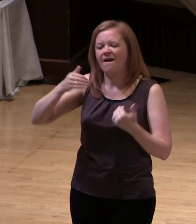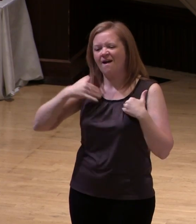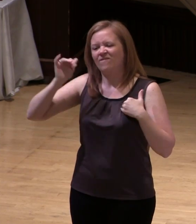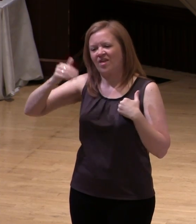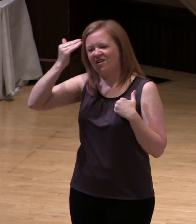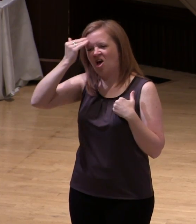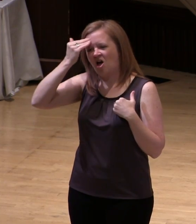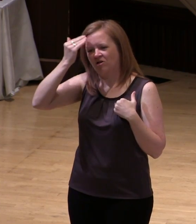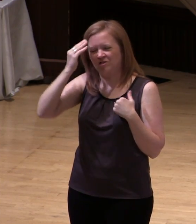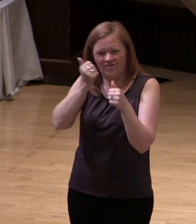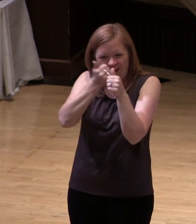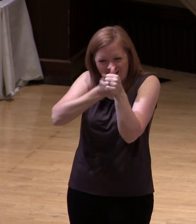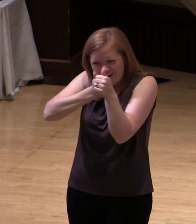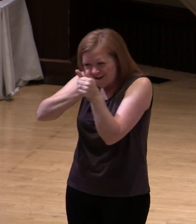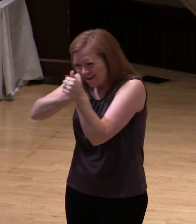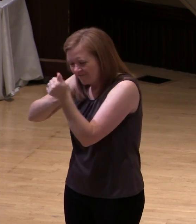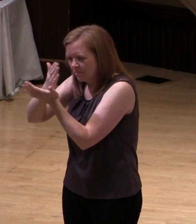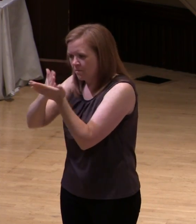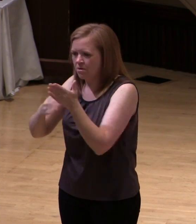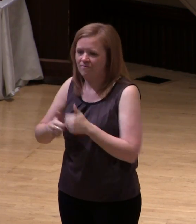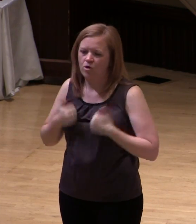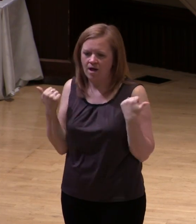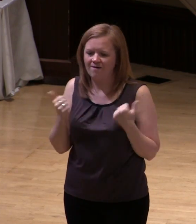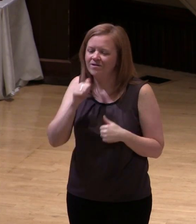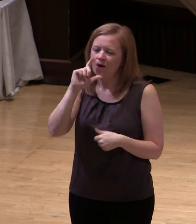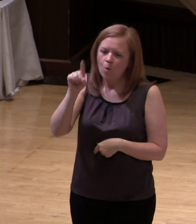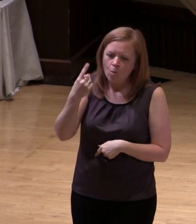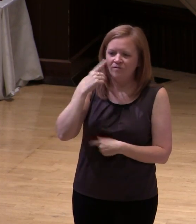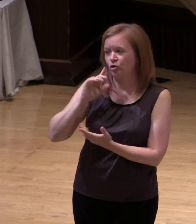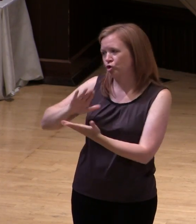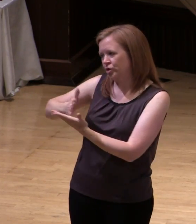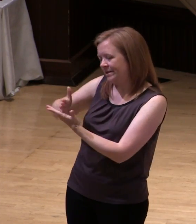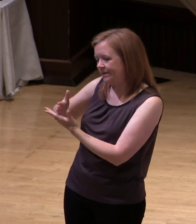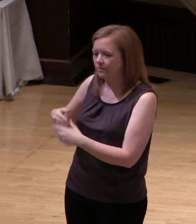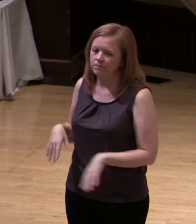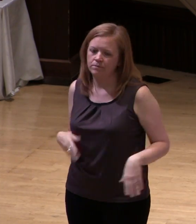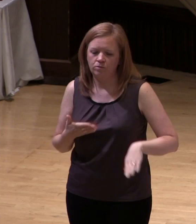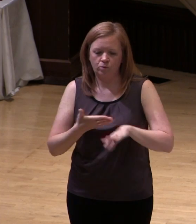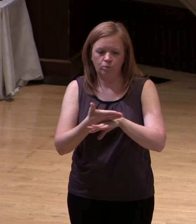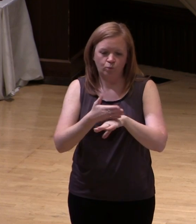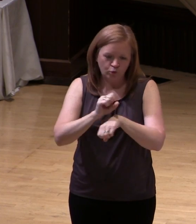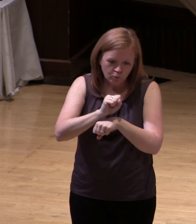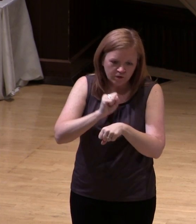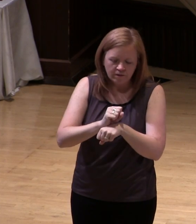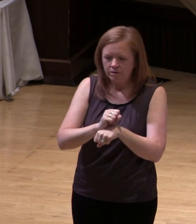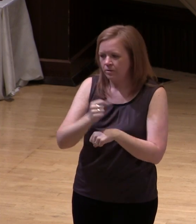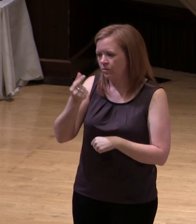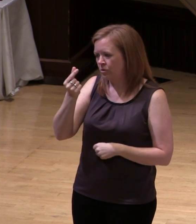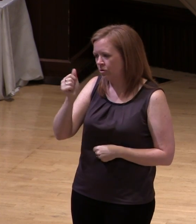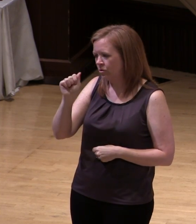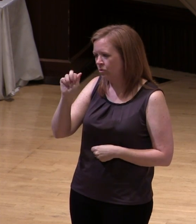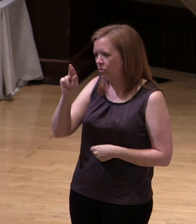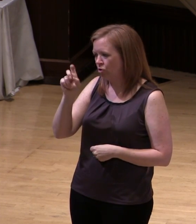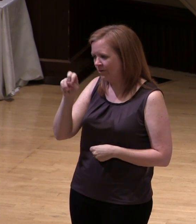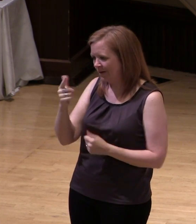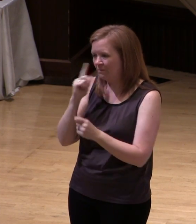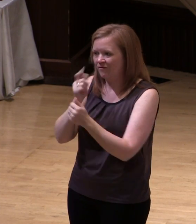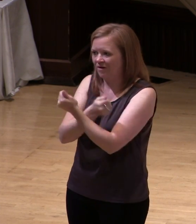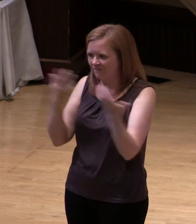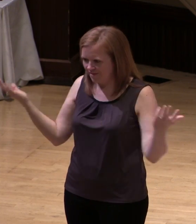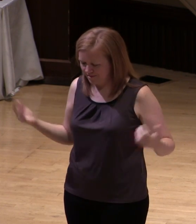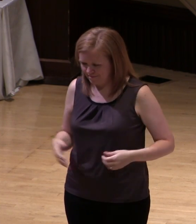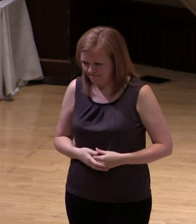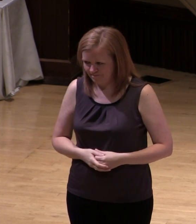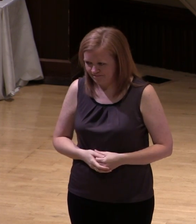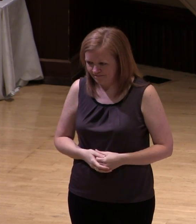knowledge for every piece of your life, not just for cooking or woodworking or gardening, but for every part of your